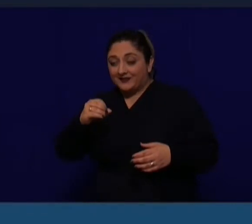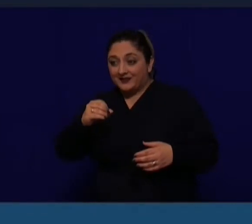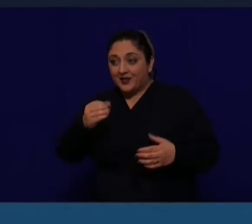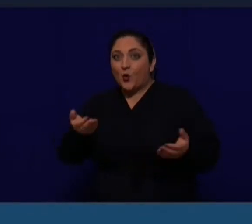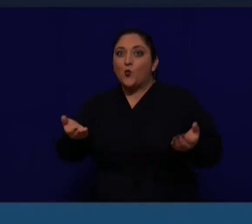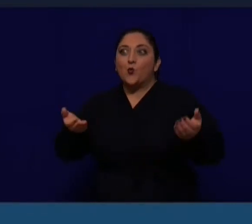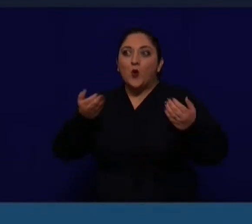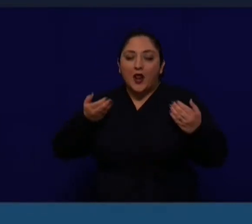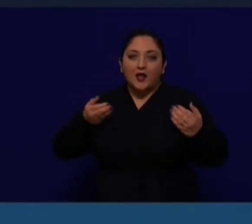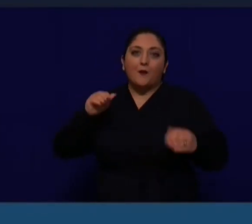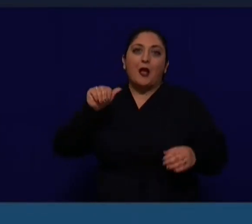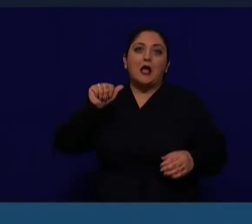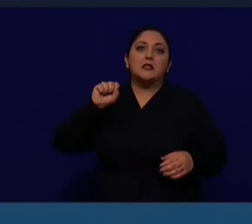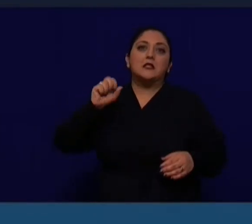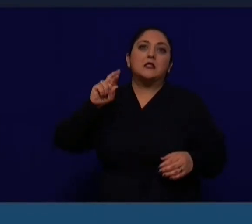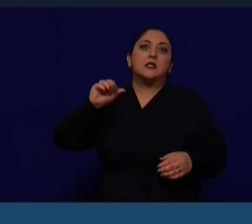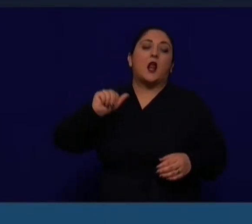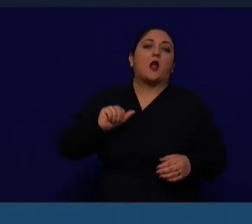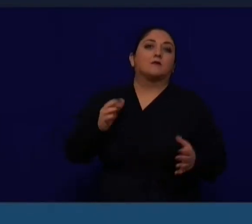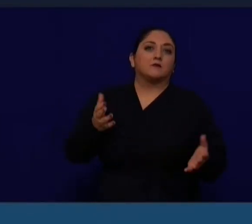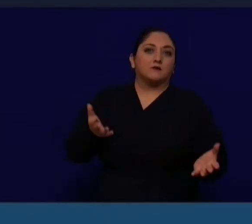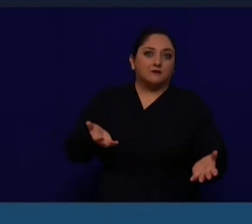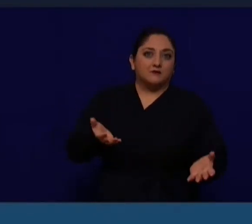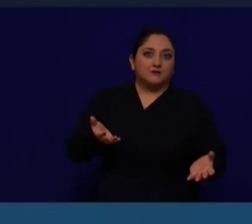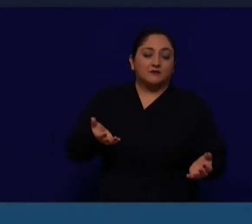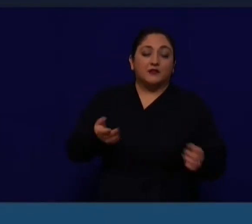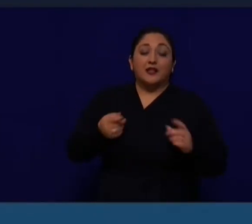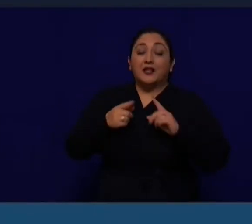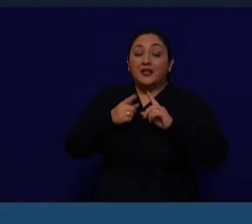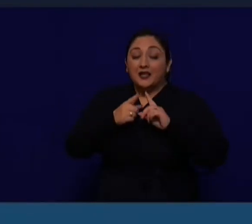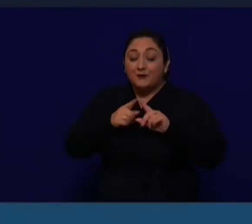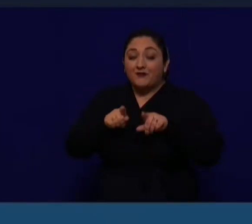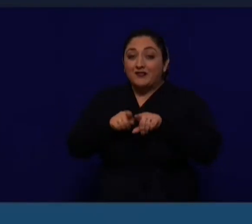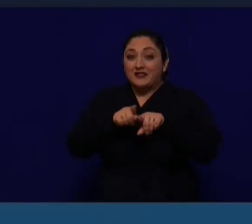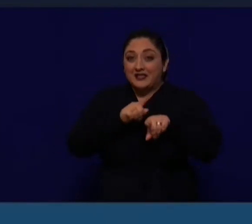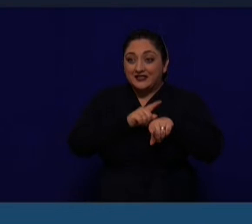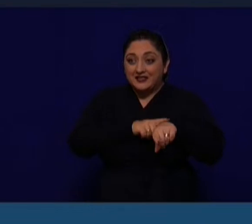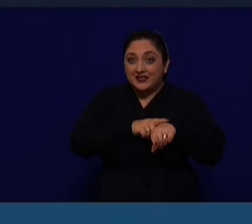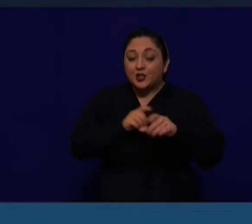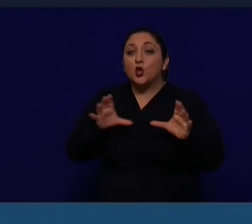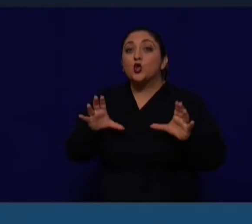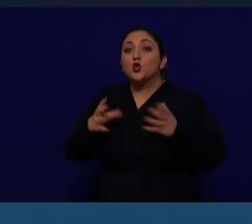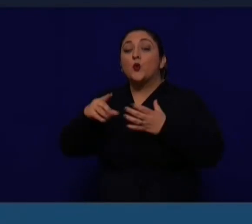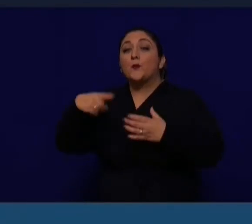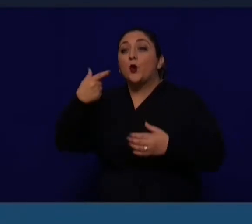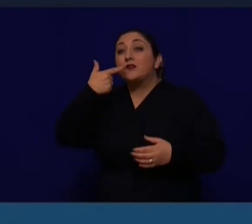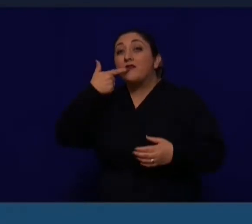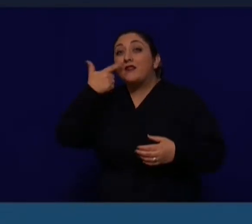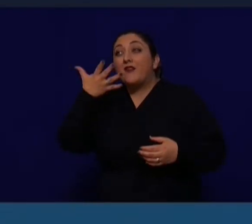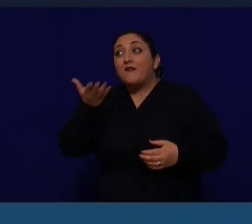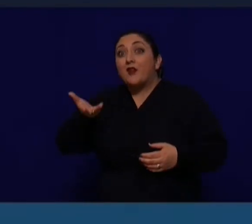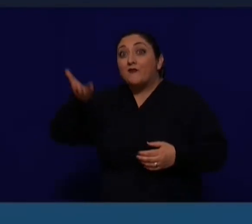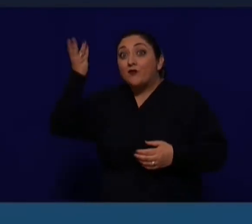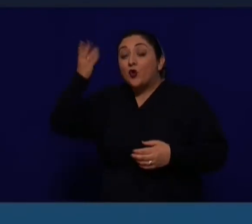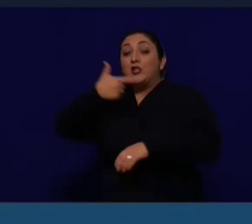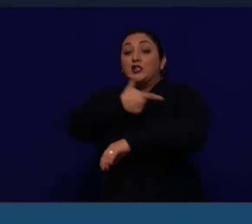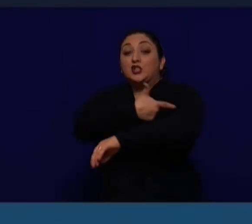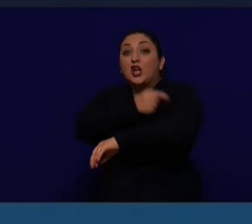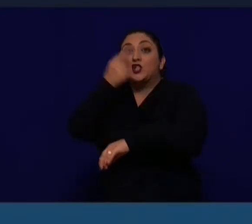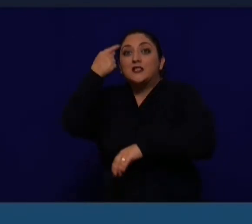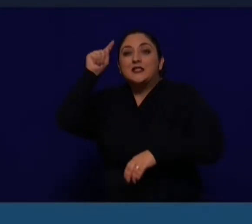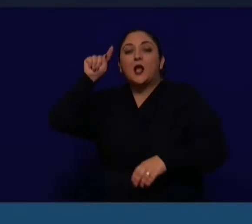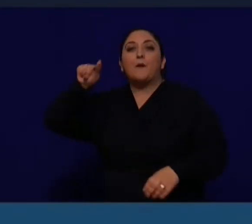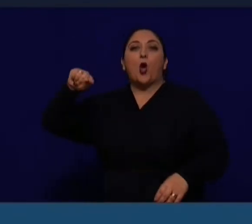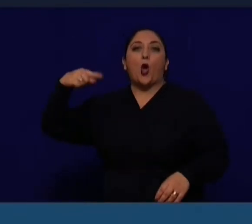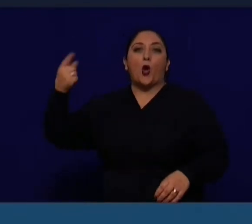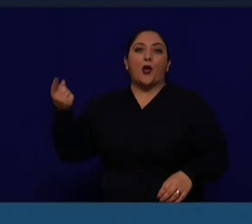parallel magħhom ukoll għandna t-tilqim ta' dawk il-persuni li huma il-fuq minn 75 up to 80 years. Għaliex dawk il-persuni li huma